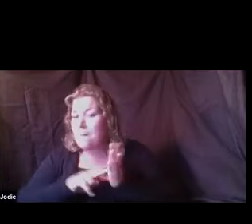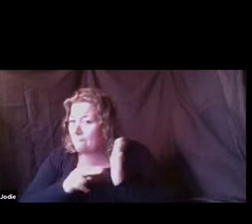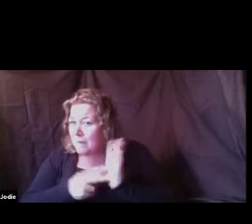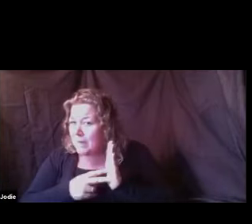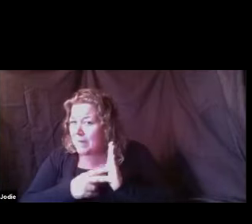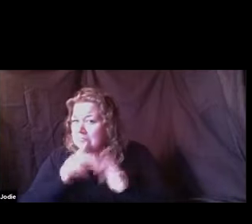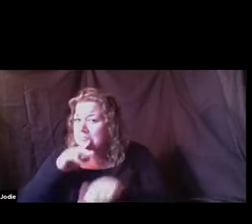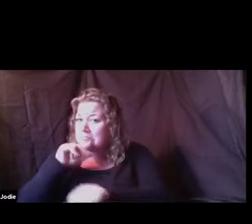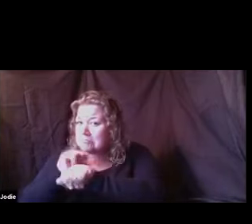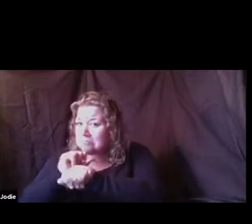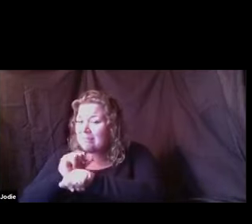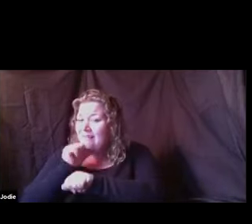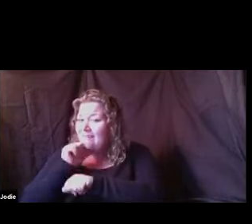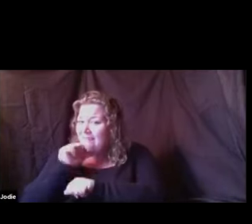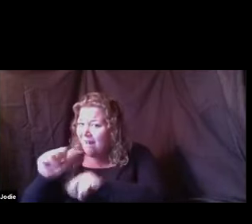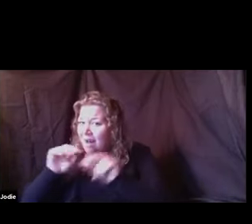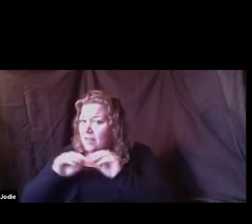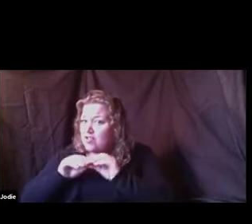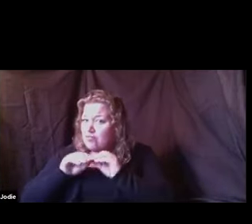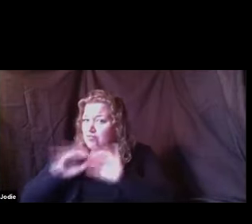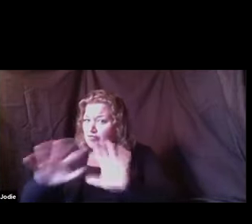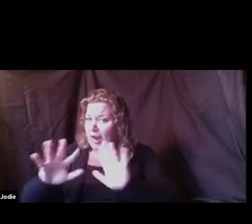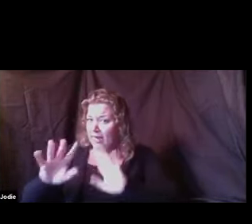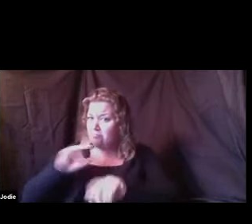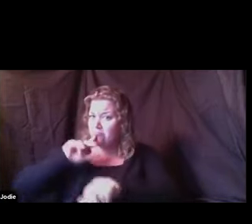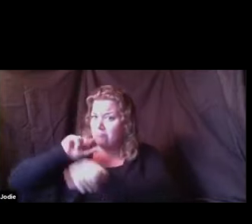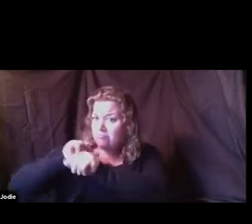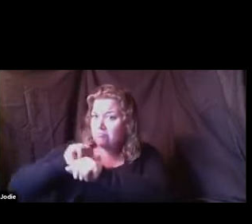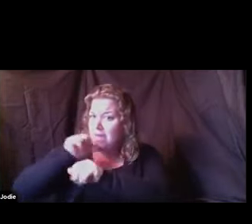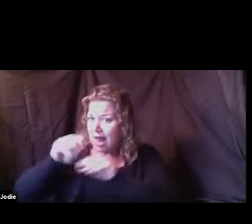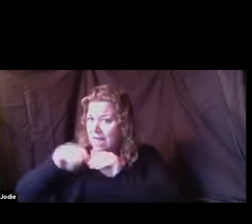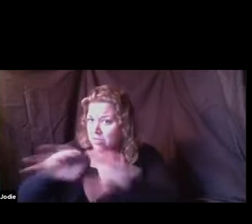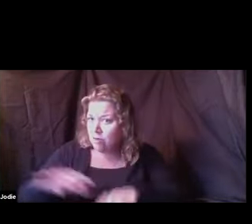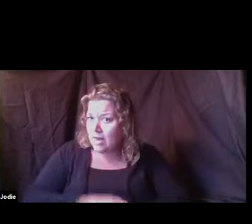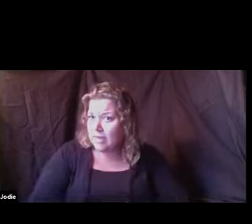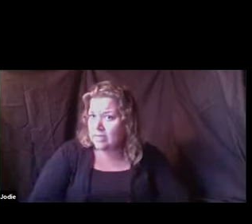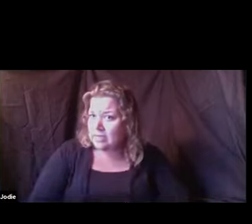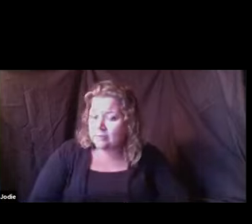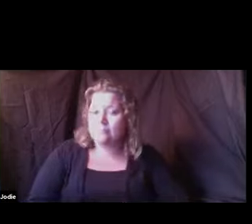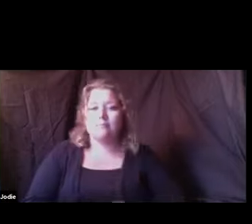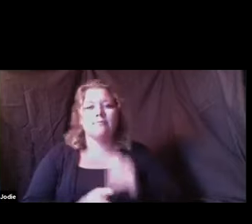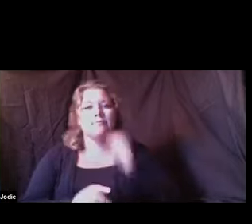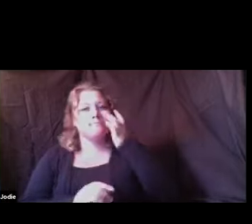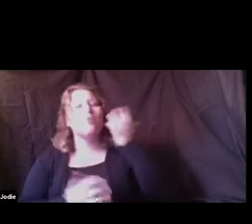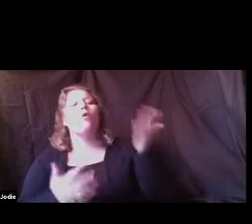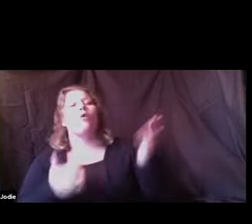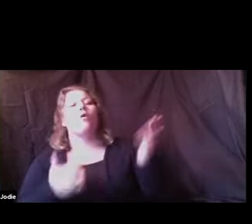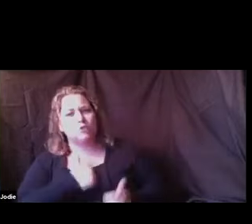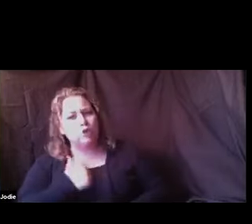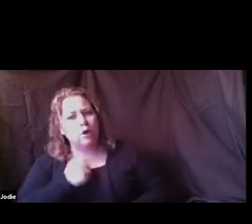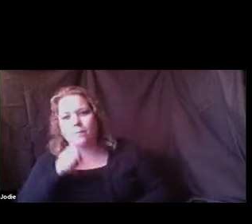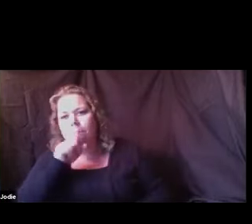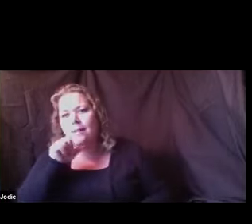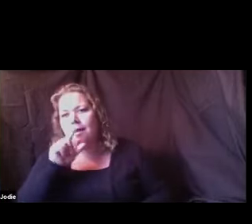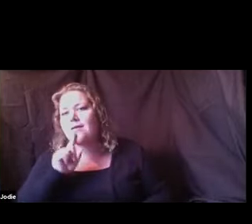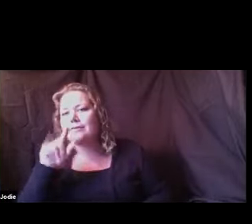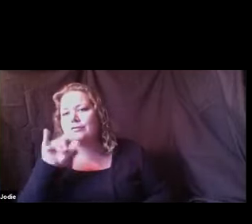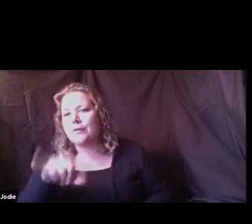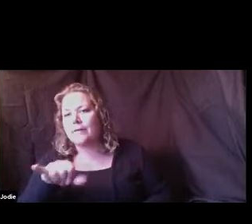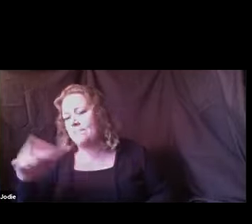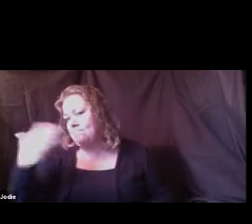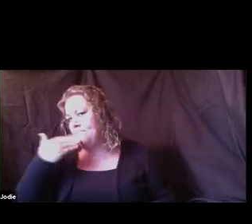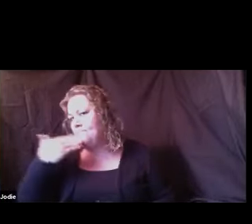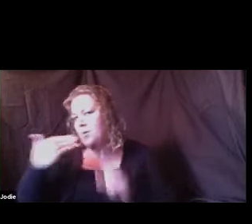spreading in the community? Oh, sorry, Marcus, you asked me that before, and I'm not sure that I clearly answered that, so my apologies. Thanks